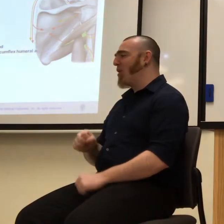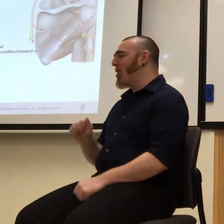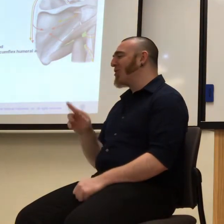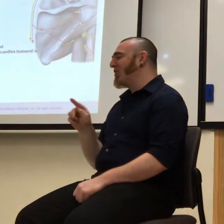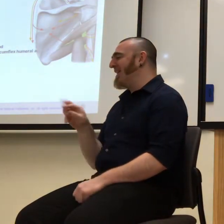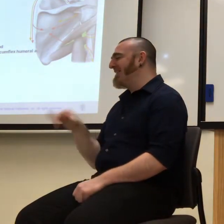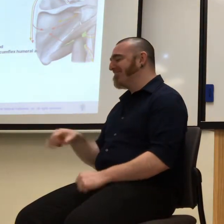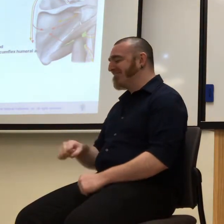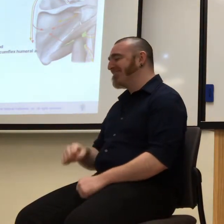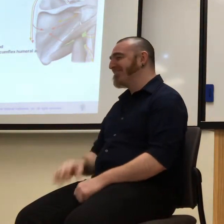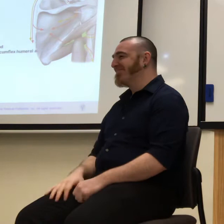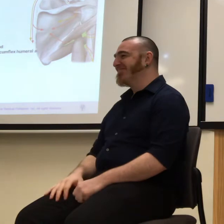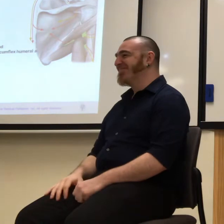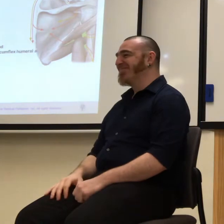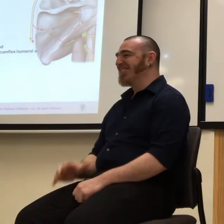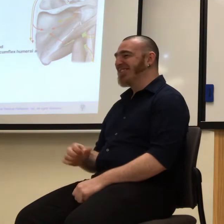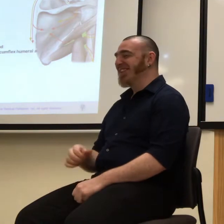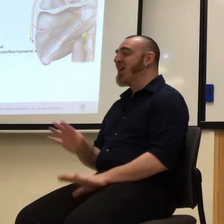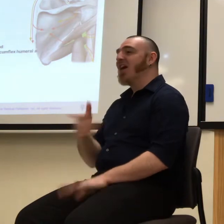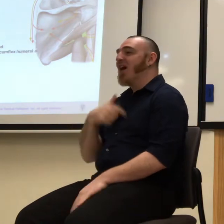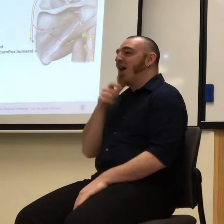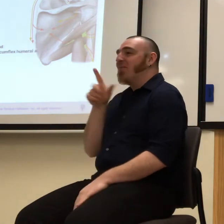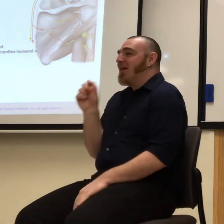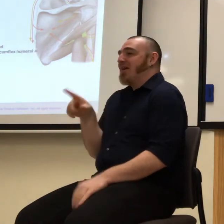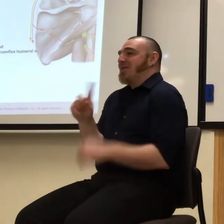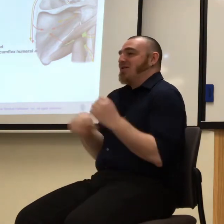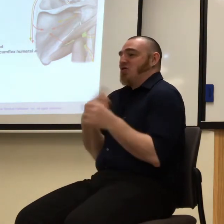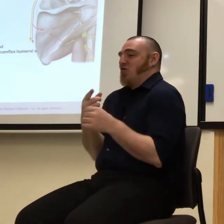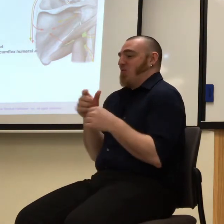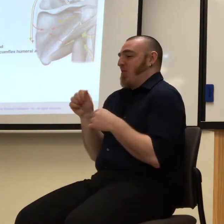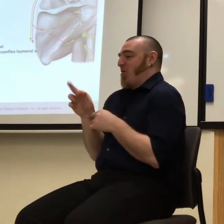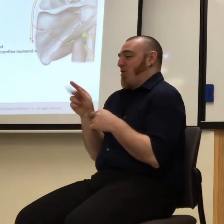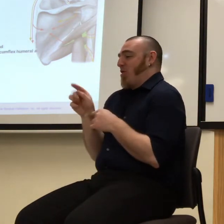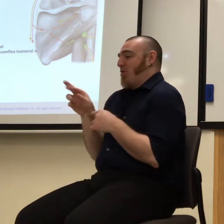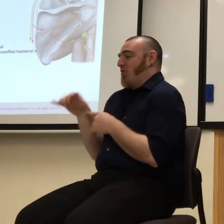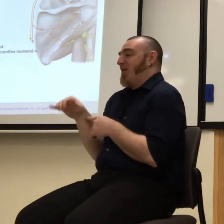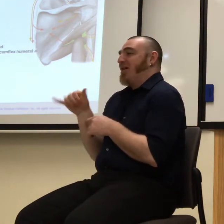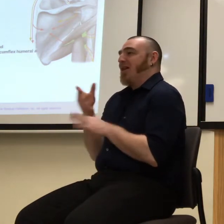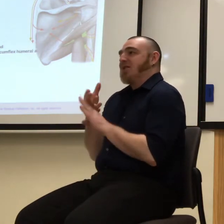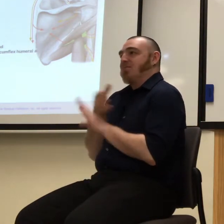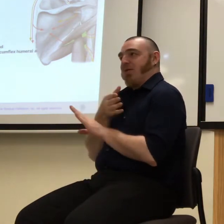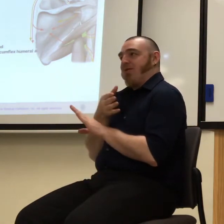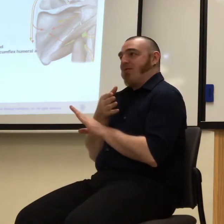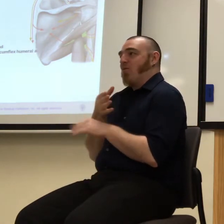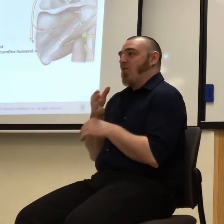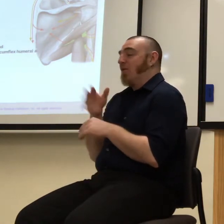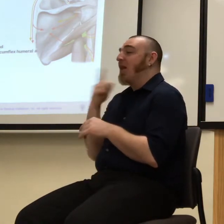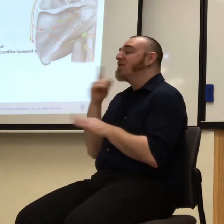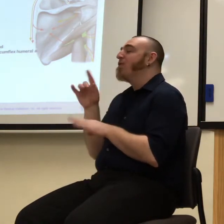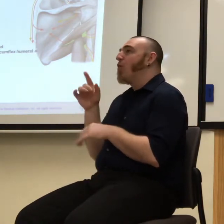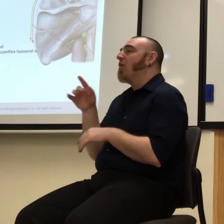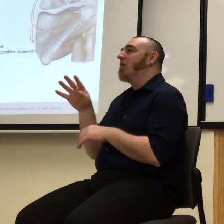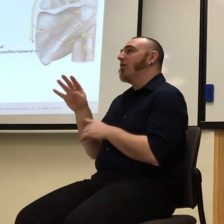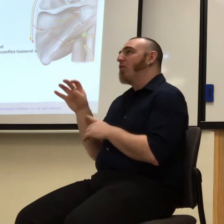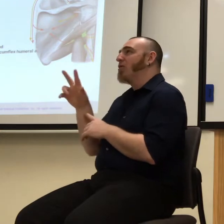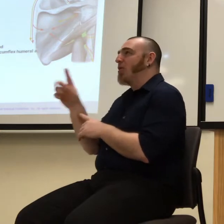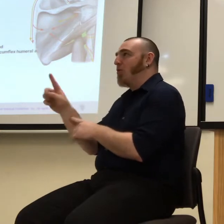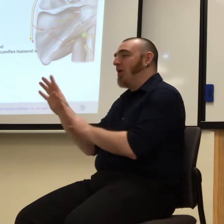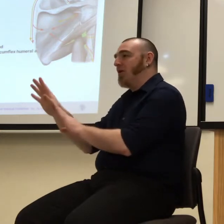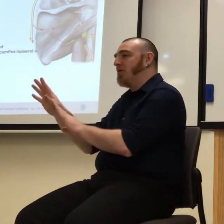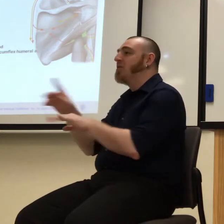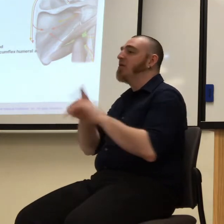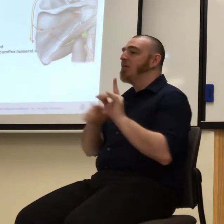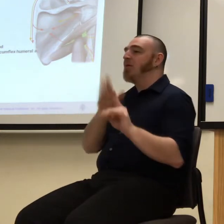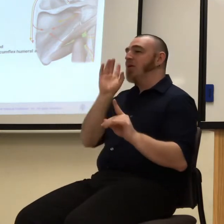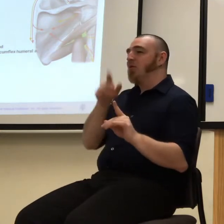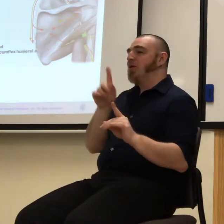artery. I won't ask you about the artery, that's for 431. I will ask you about the nerve, axillary artery.